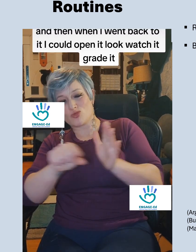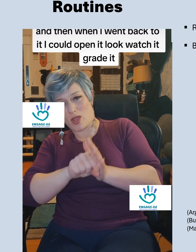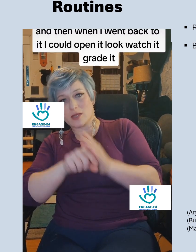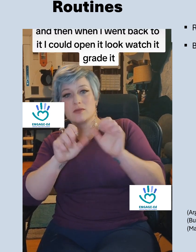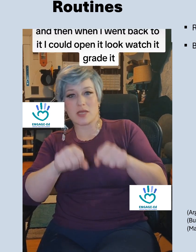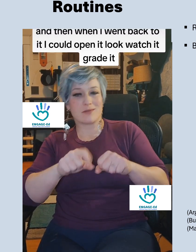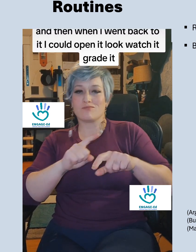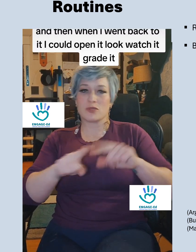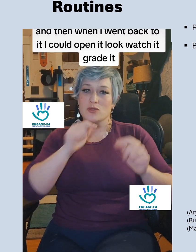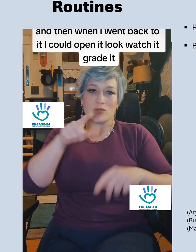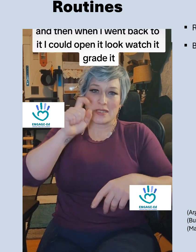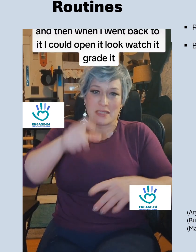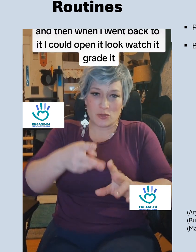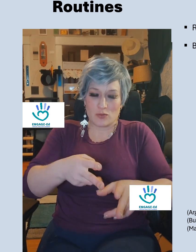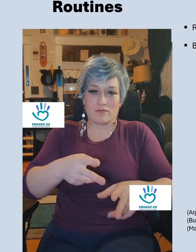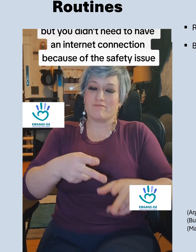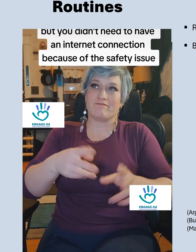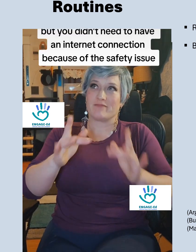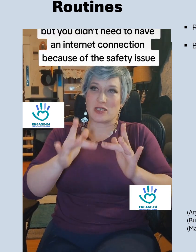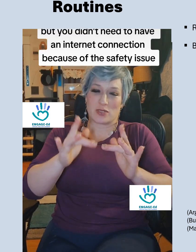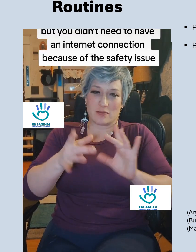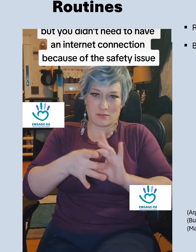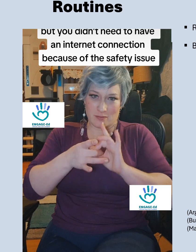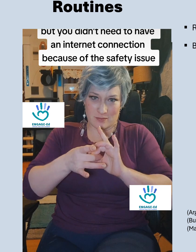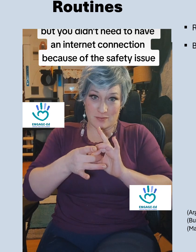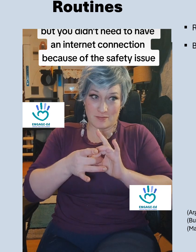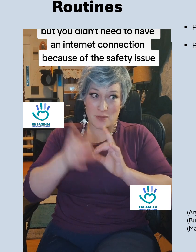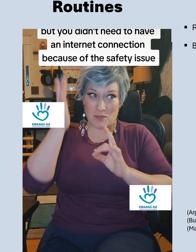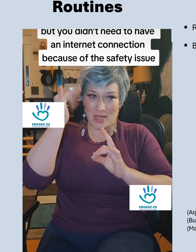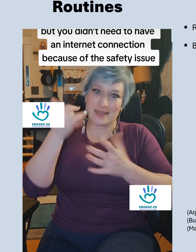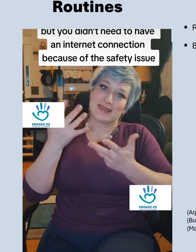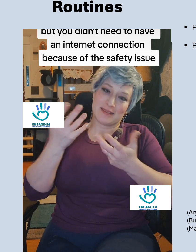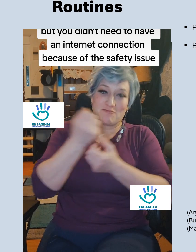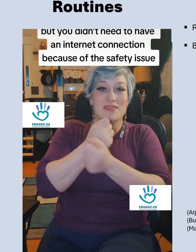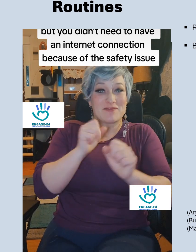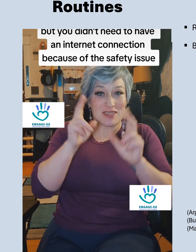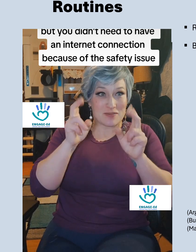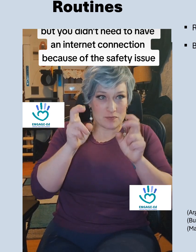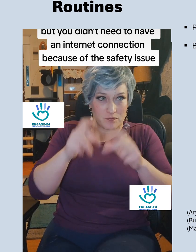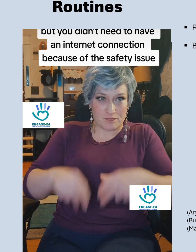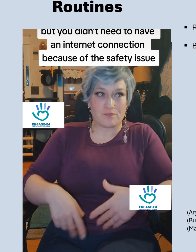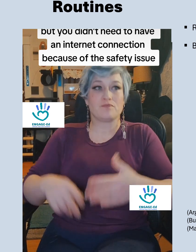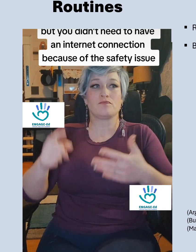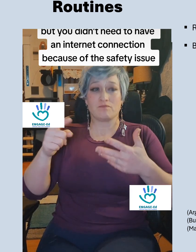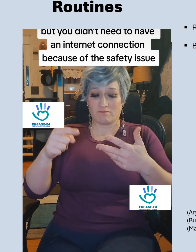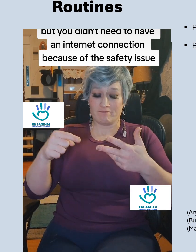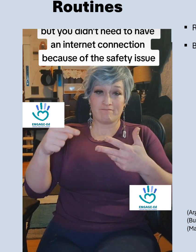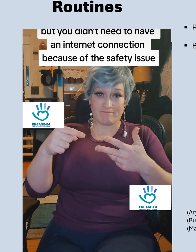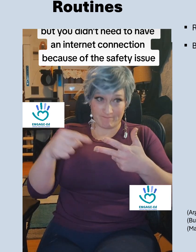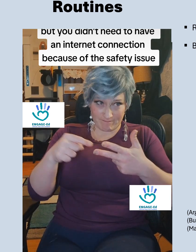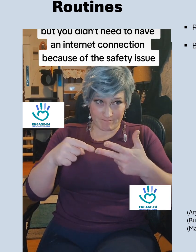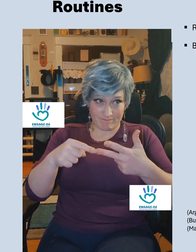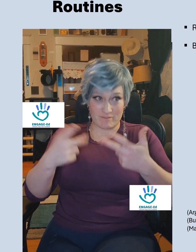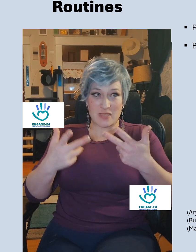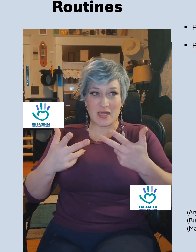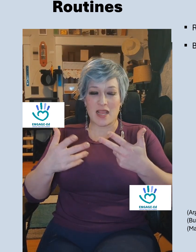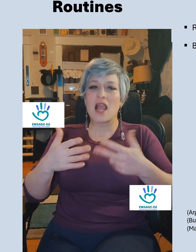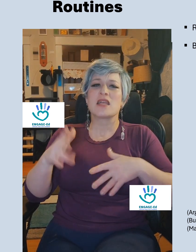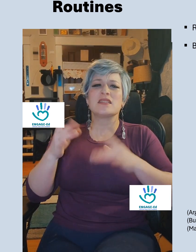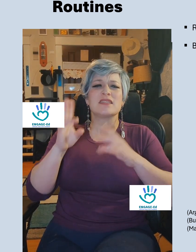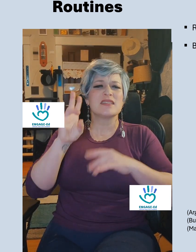look, watch it, grade it, but you didn't need to have an internet connection because of the safety issue.